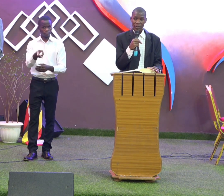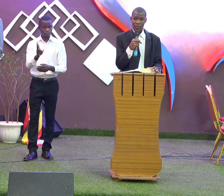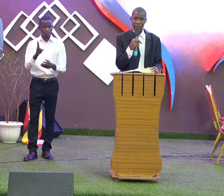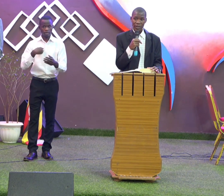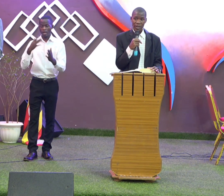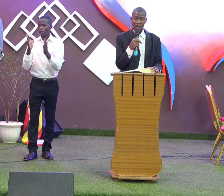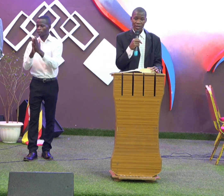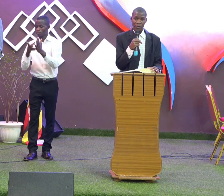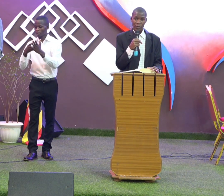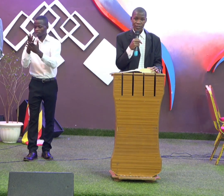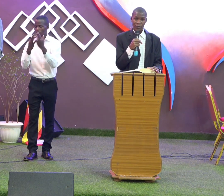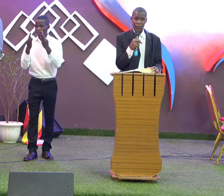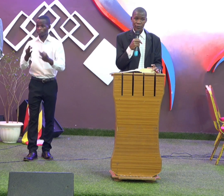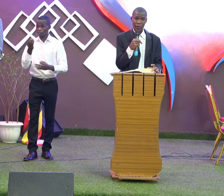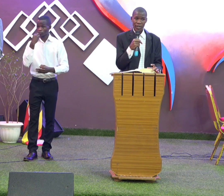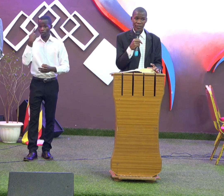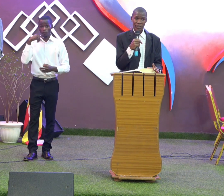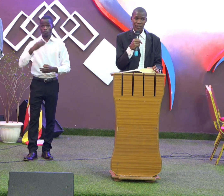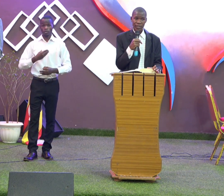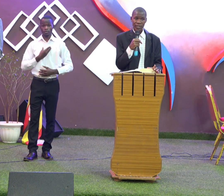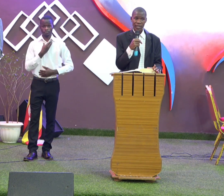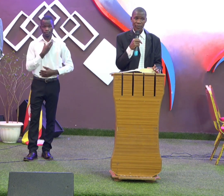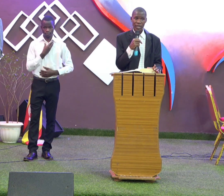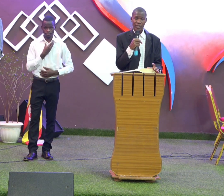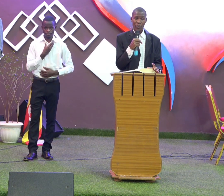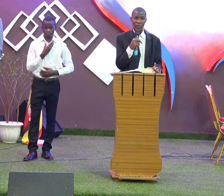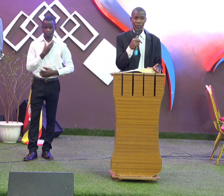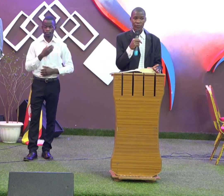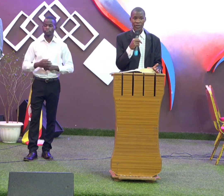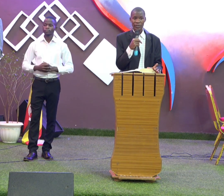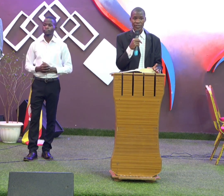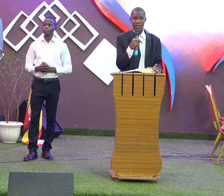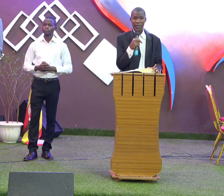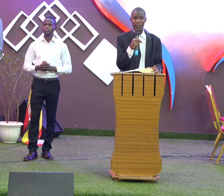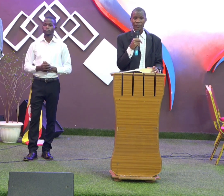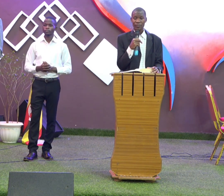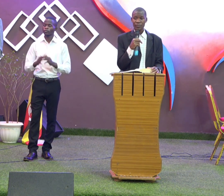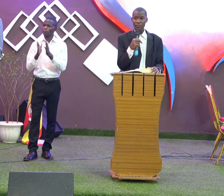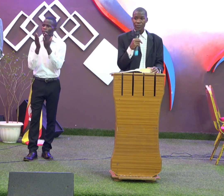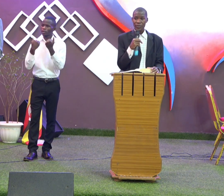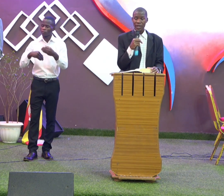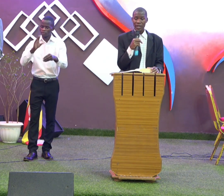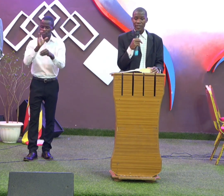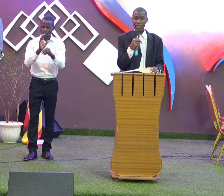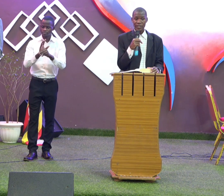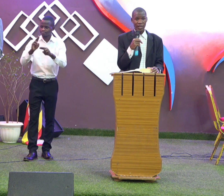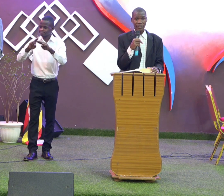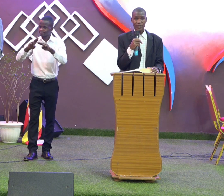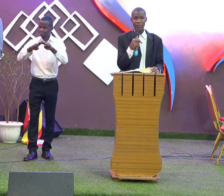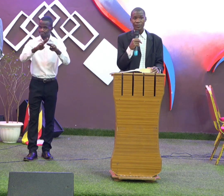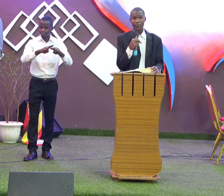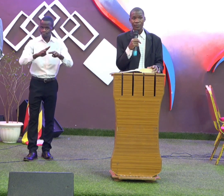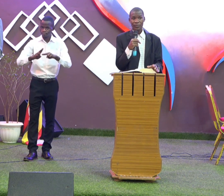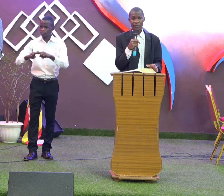omugenyi ekyokulya. And requested for 2,000 shillings such that I can buy something to eat for the visit. Ekanisa netula. And the church